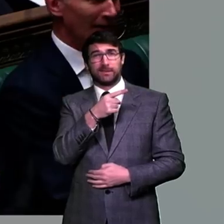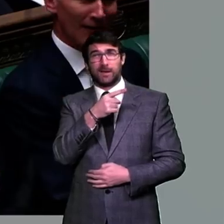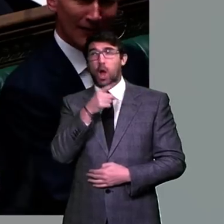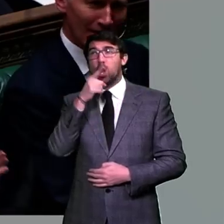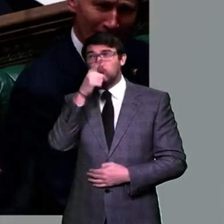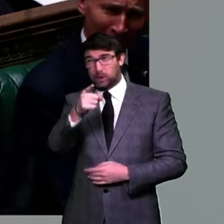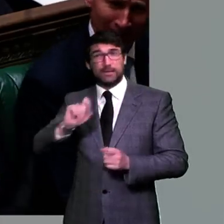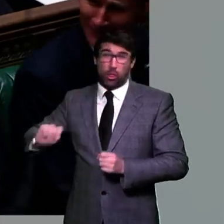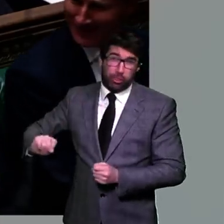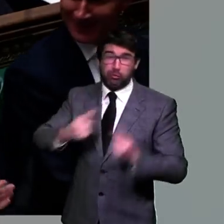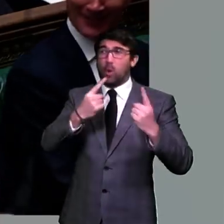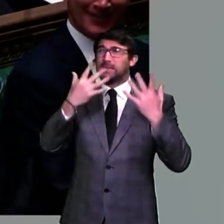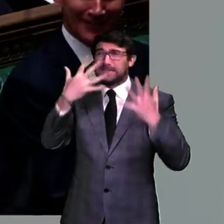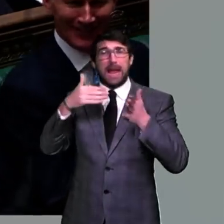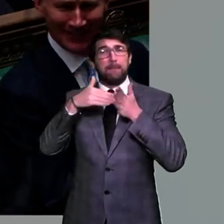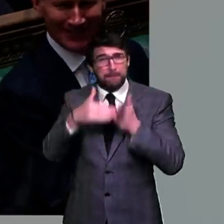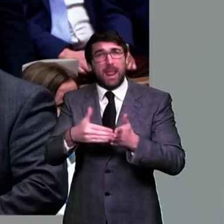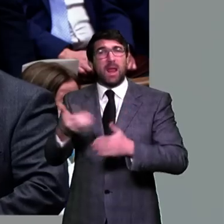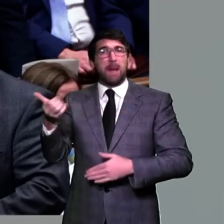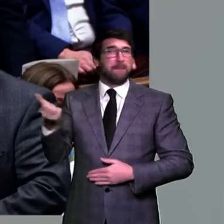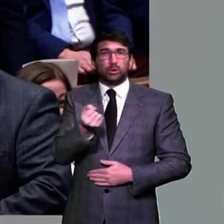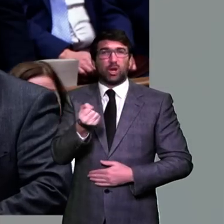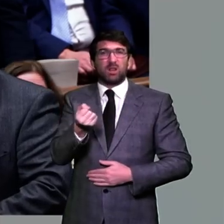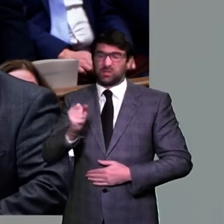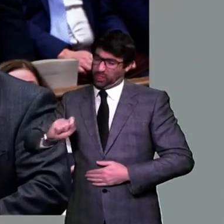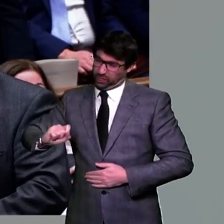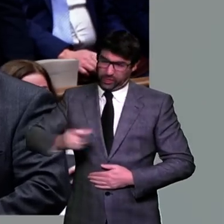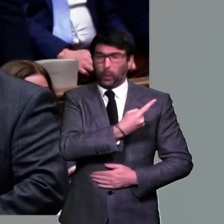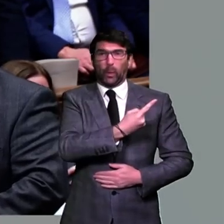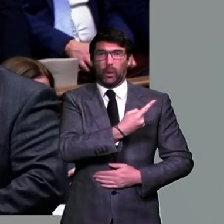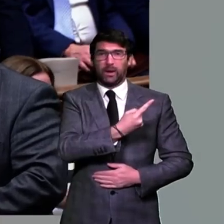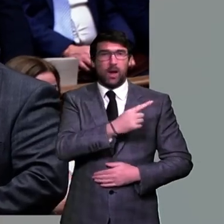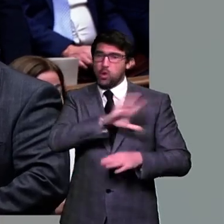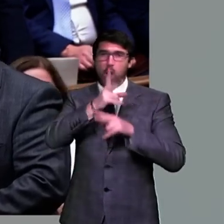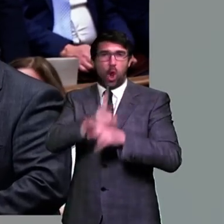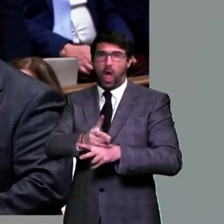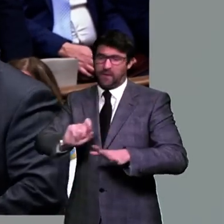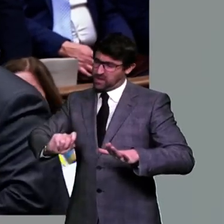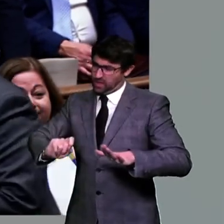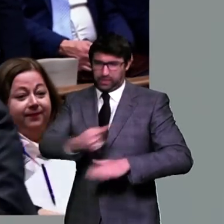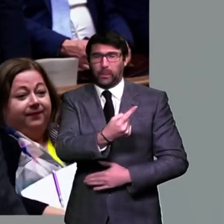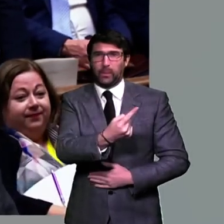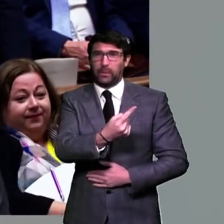it's not just pensioners feeling the pain. In the last week alone,